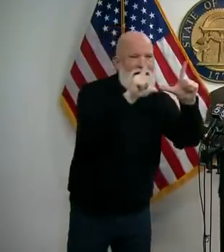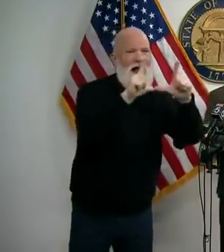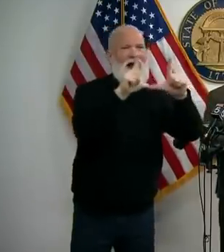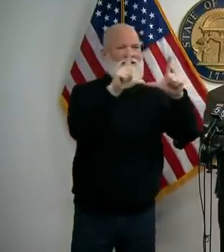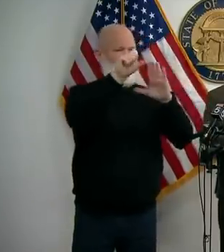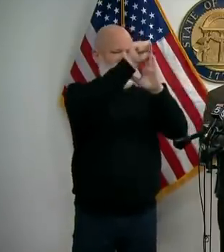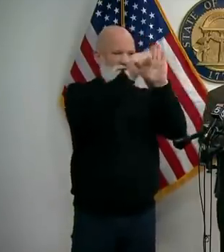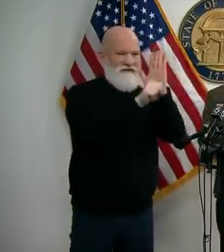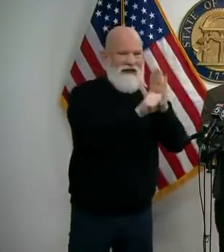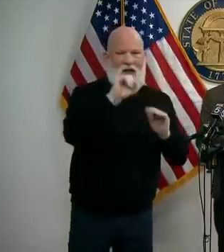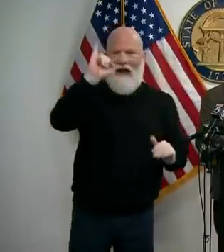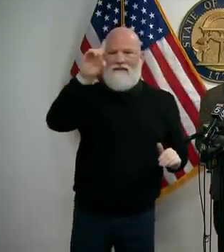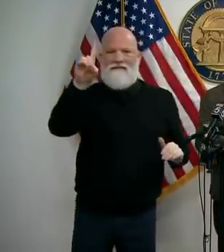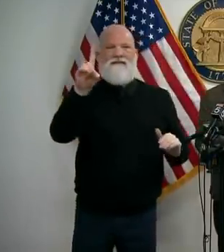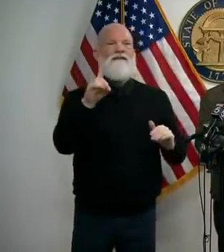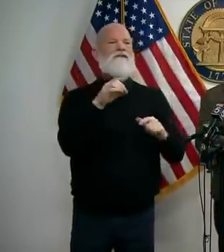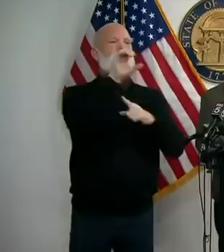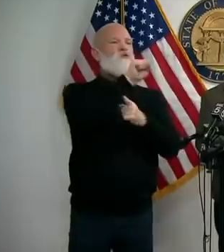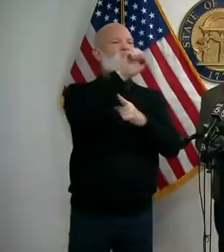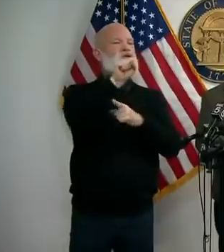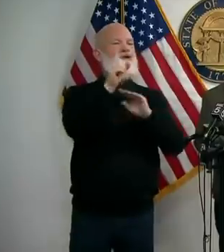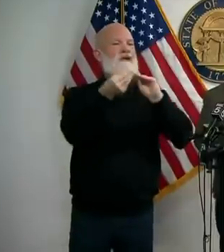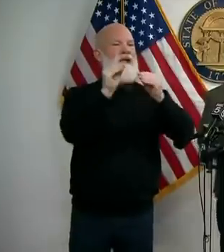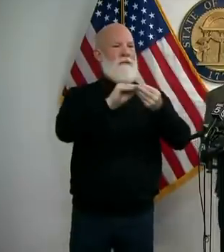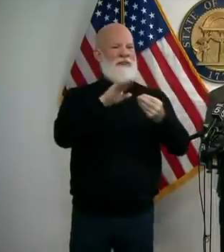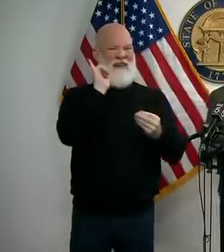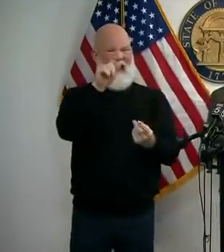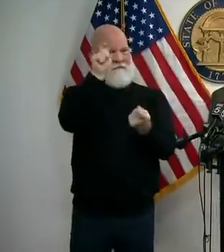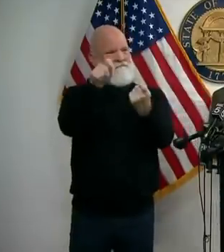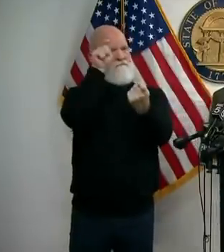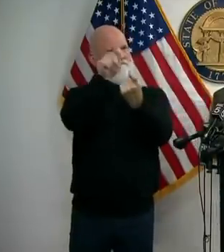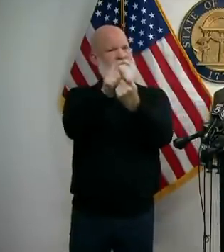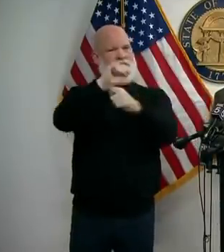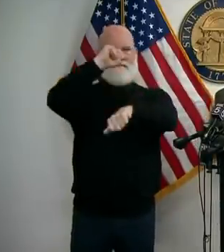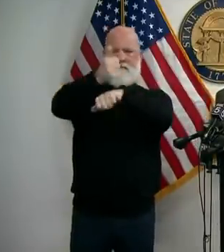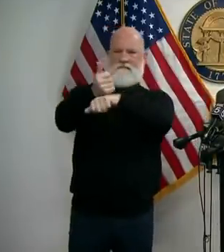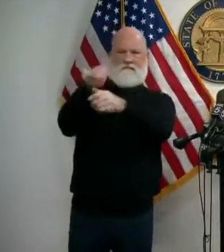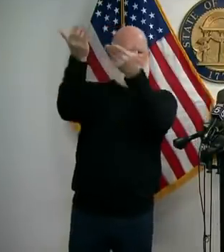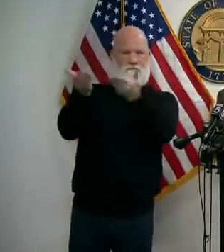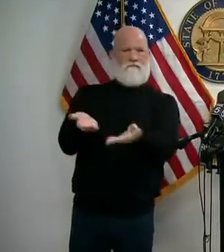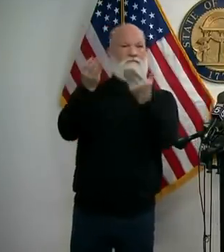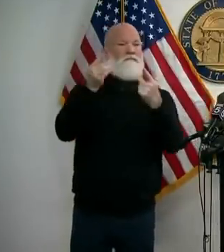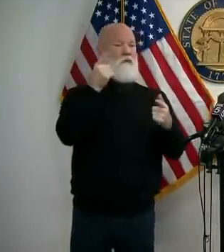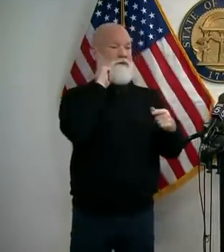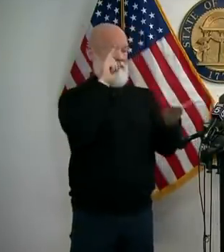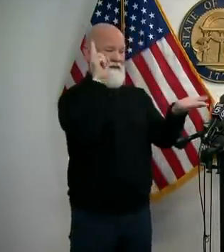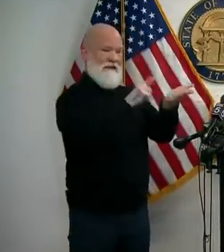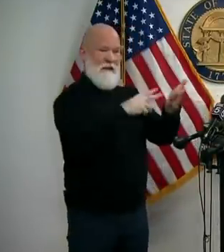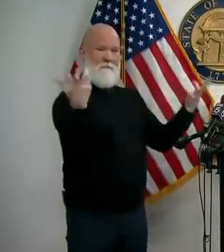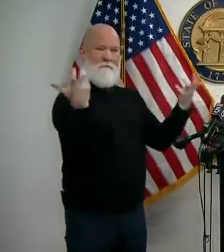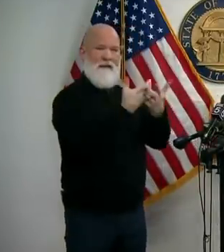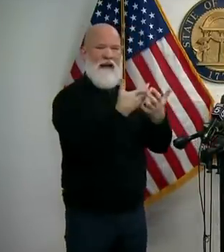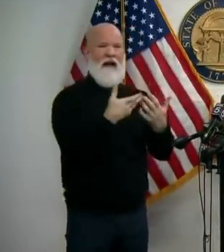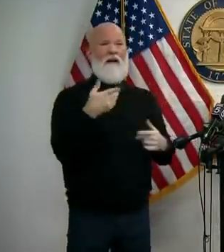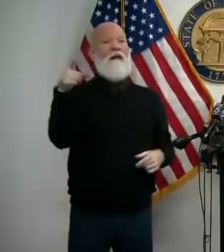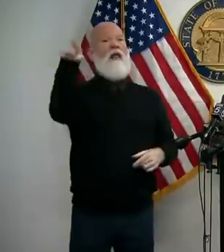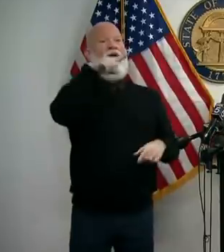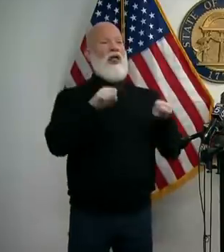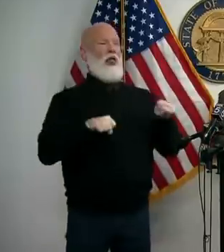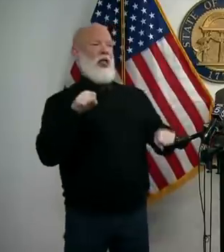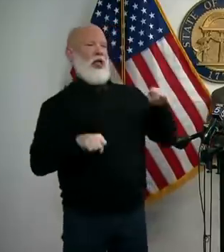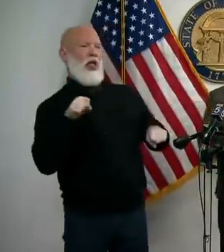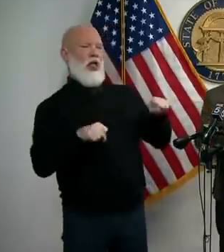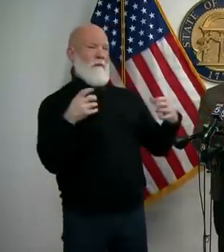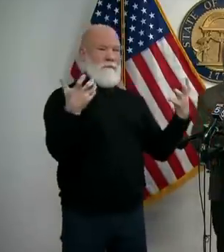a specific identifier that is binary, as opposed to having a signature match, which can be viewed as subjective and kind of undermines people's faith in the system to a degree